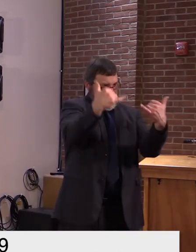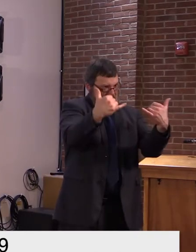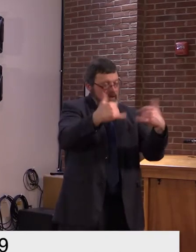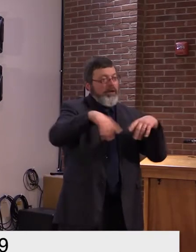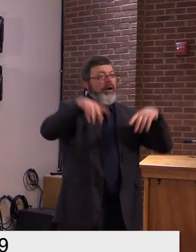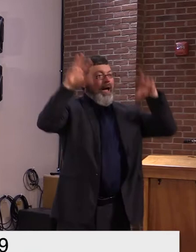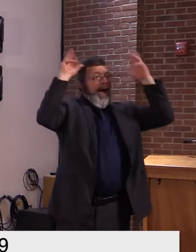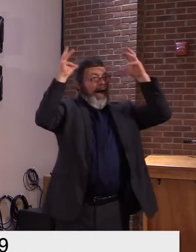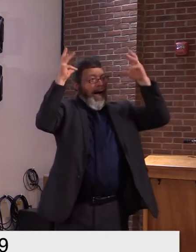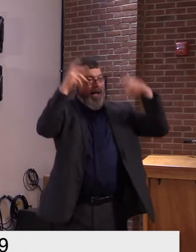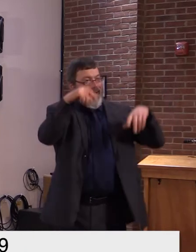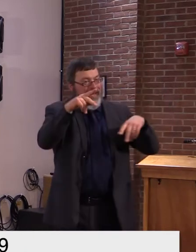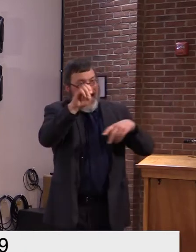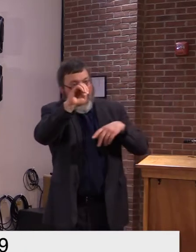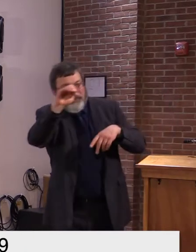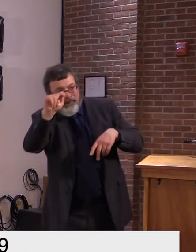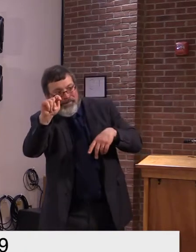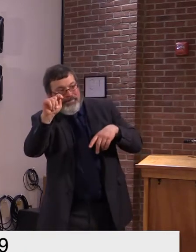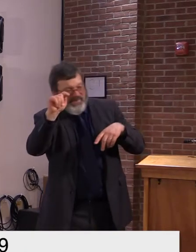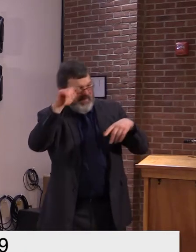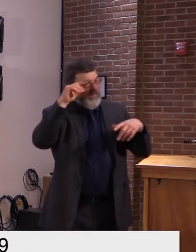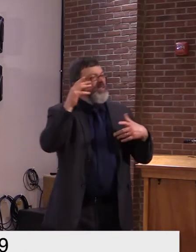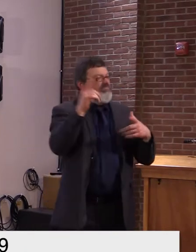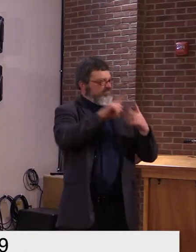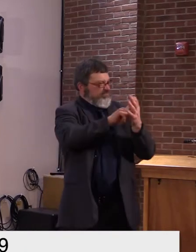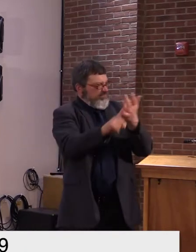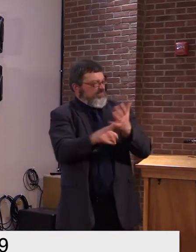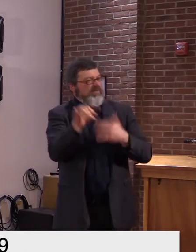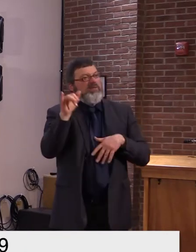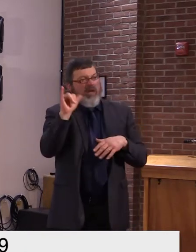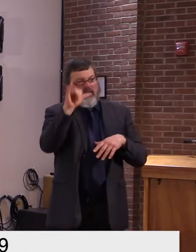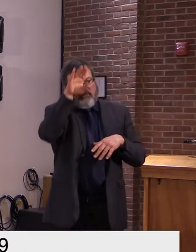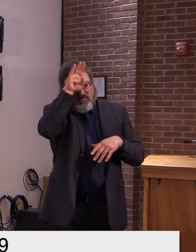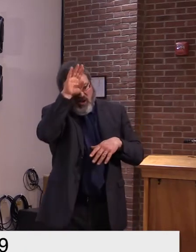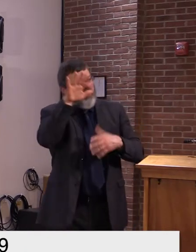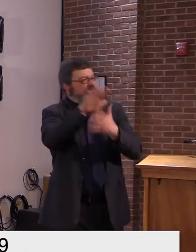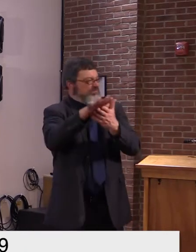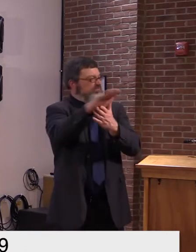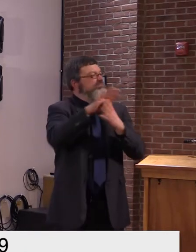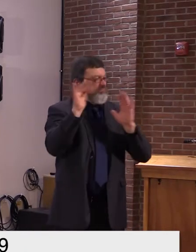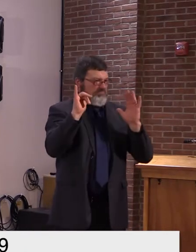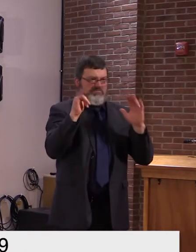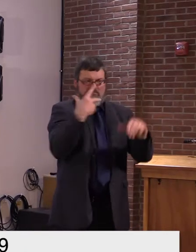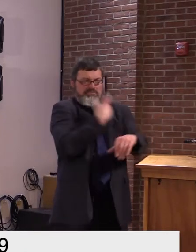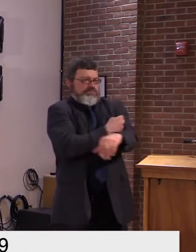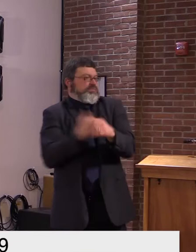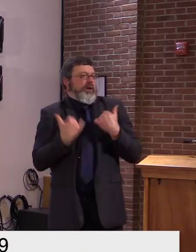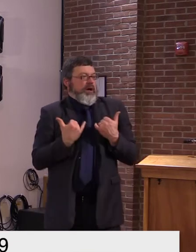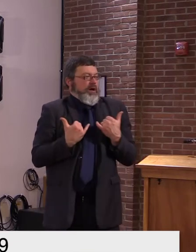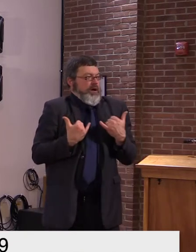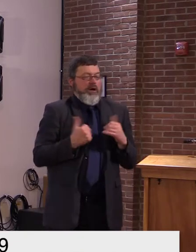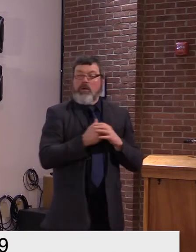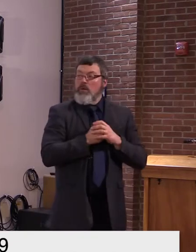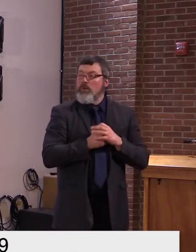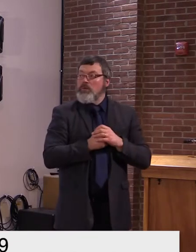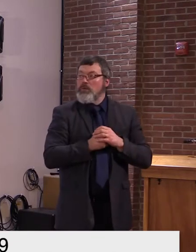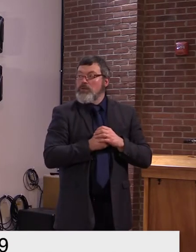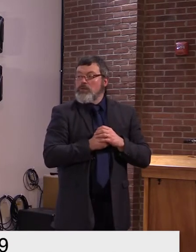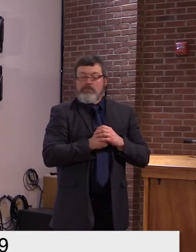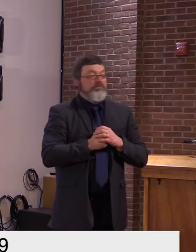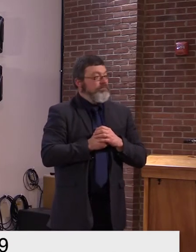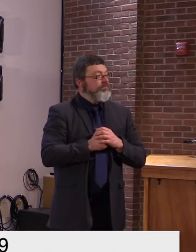I'm not going to repeat everything I said on Friday regarding the Moderna vaccine. However, in response to abundant